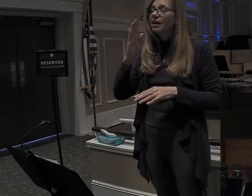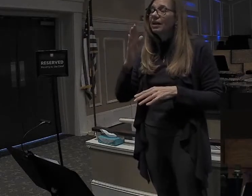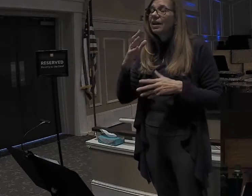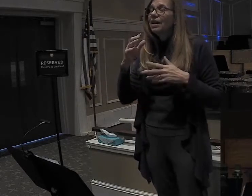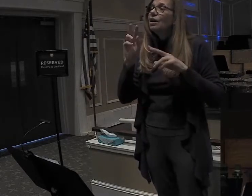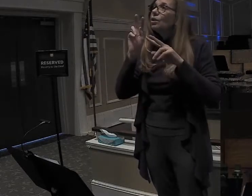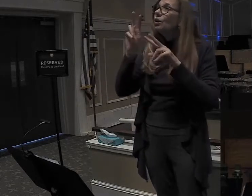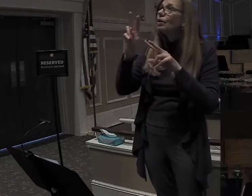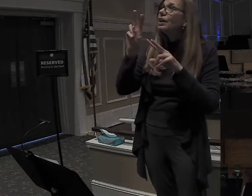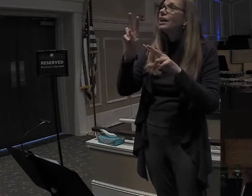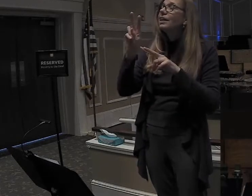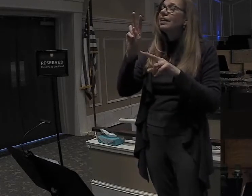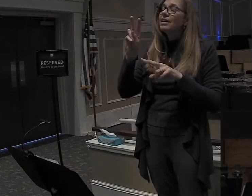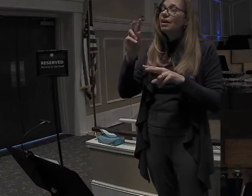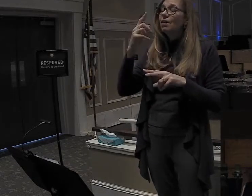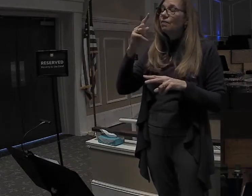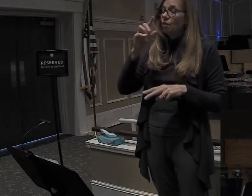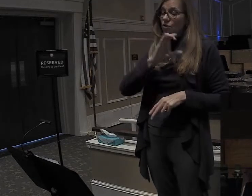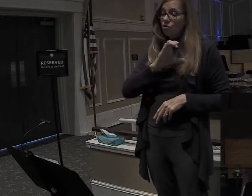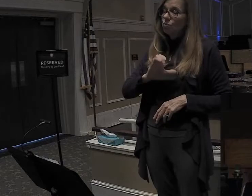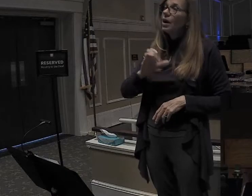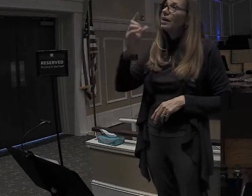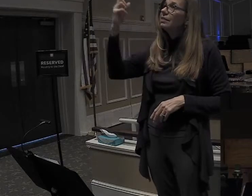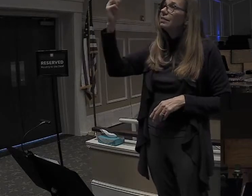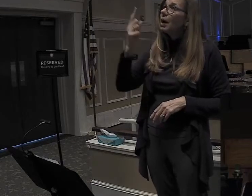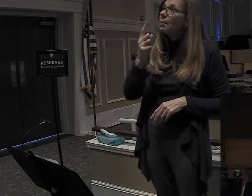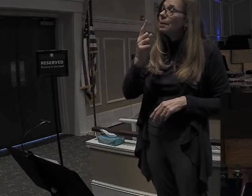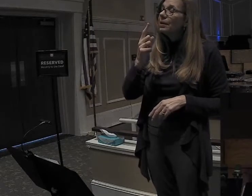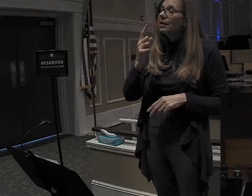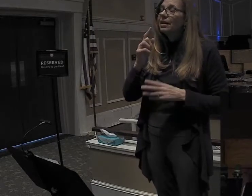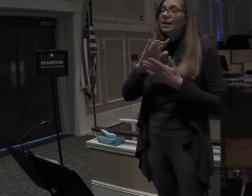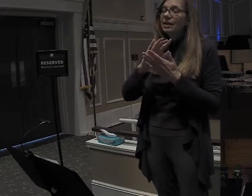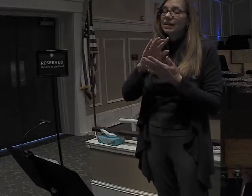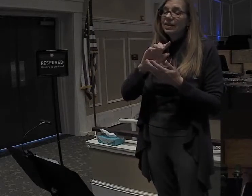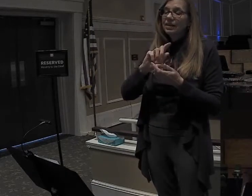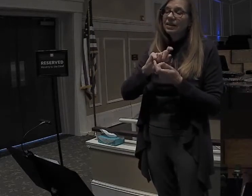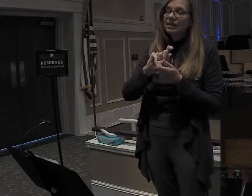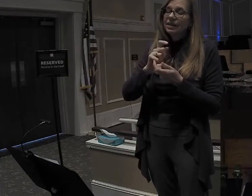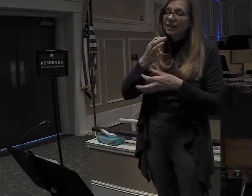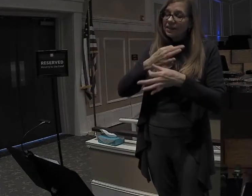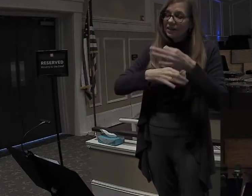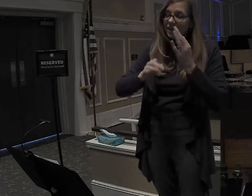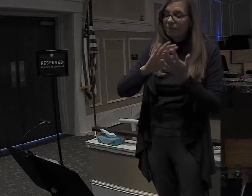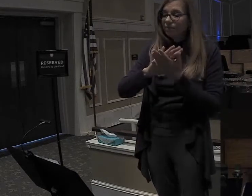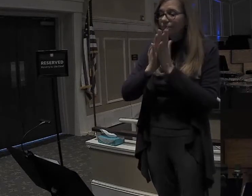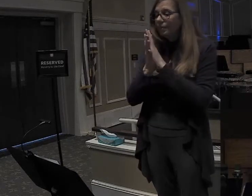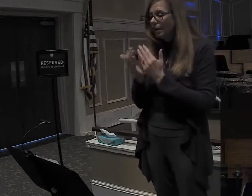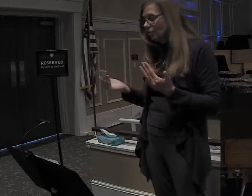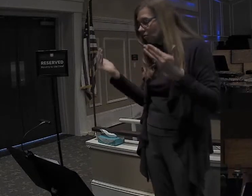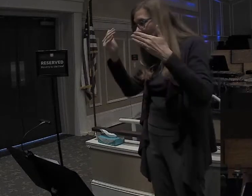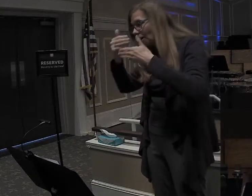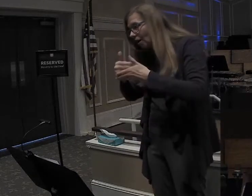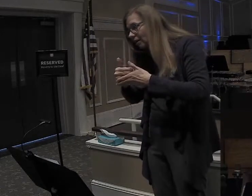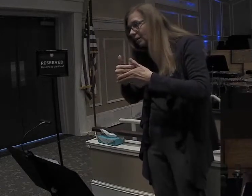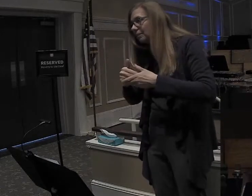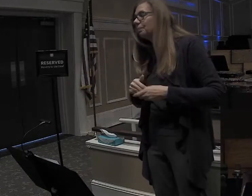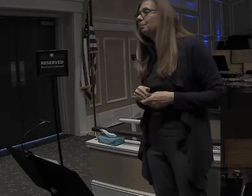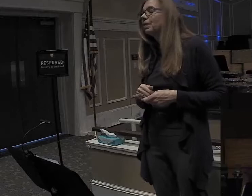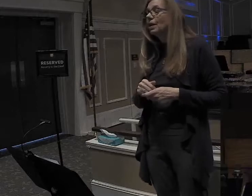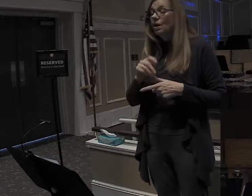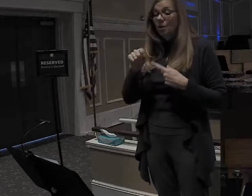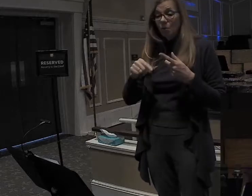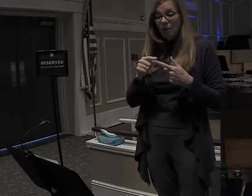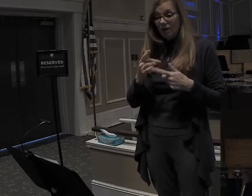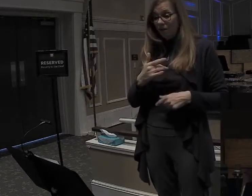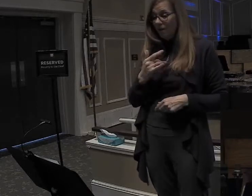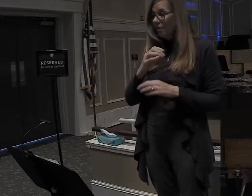anticipating the light of Christ that would come, they fell into darkness. But when all hope seems to be lost, when it appears that the light